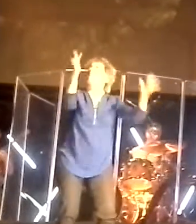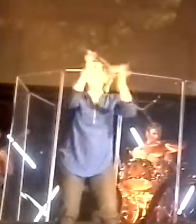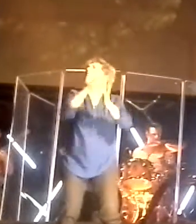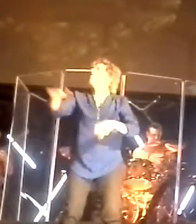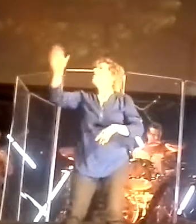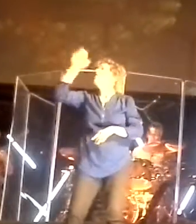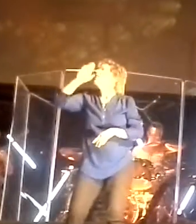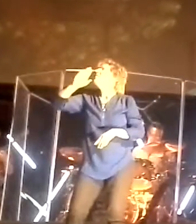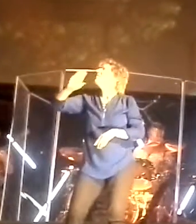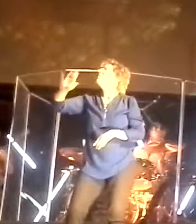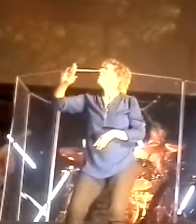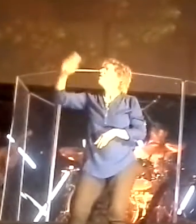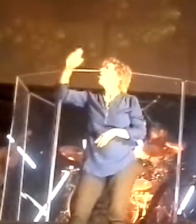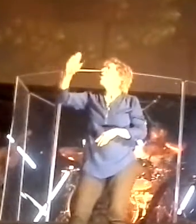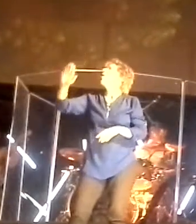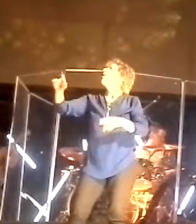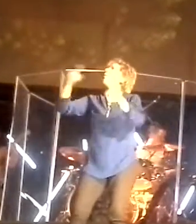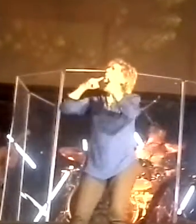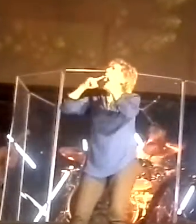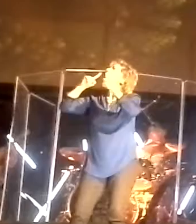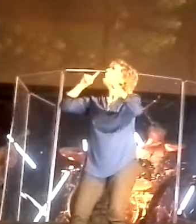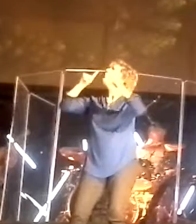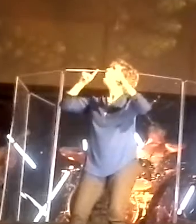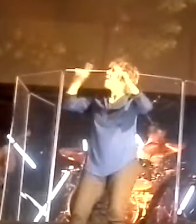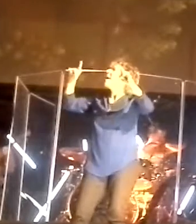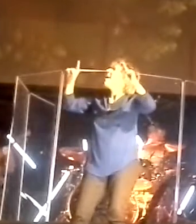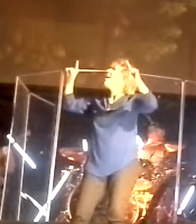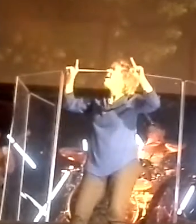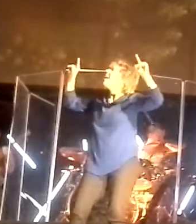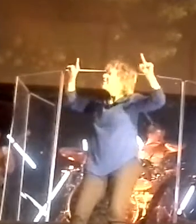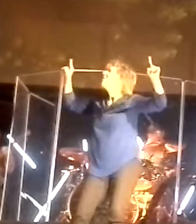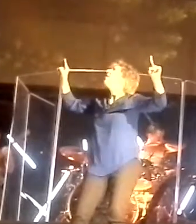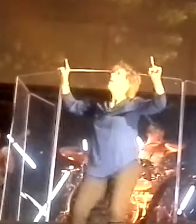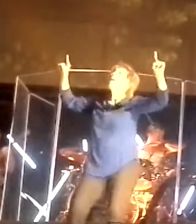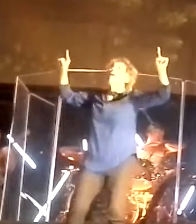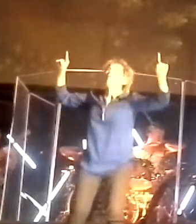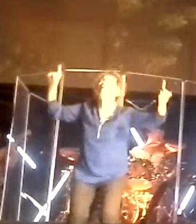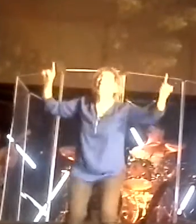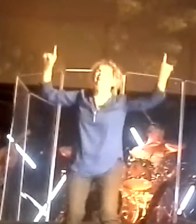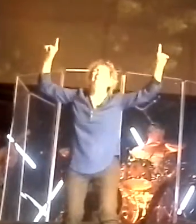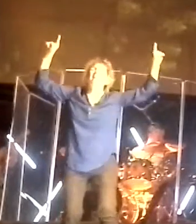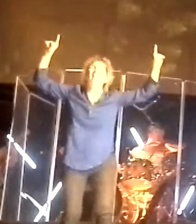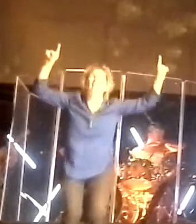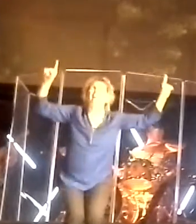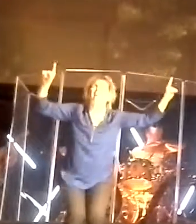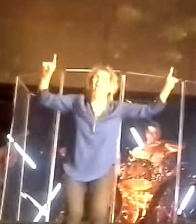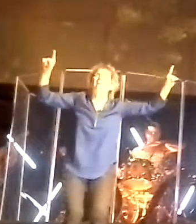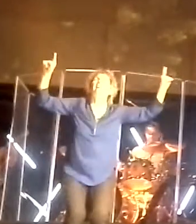Oh,